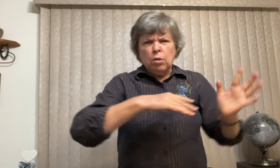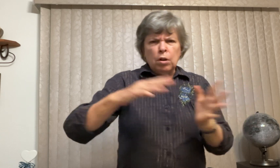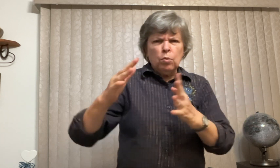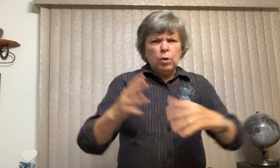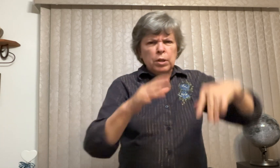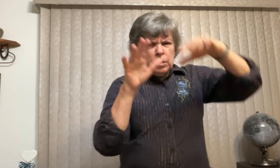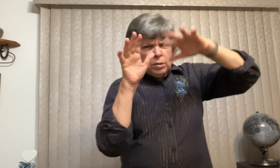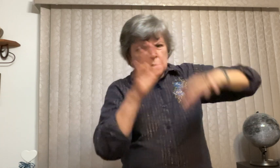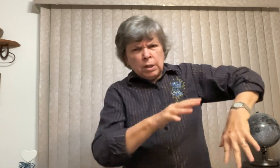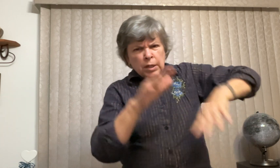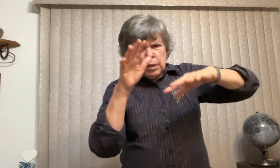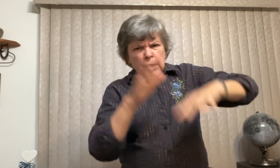strong winds, like that.